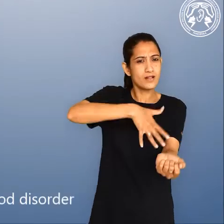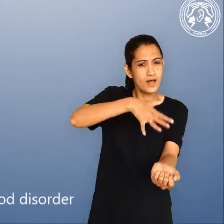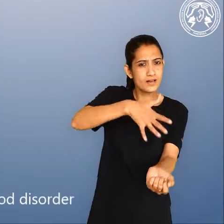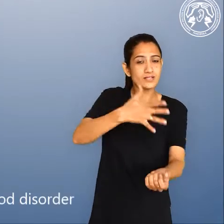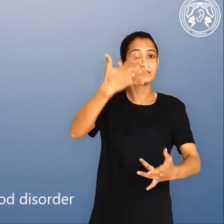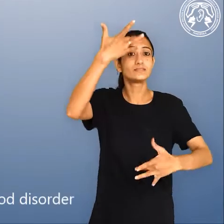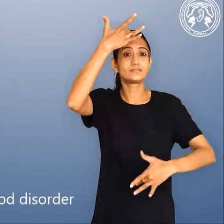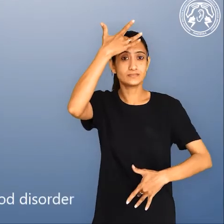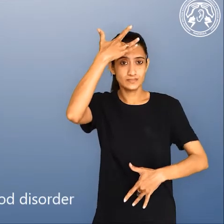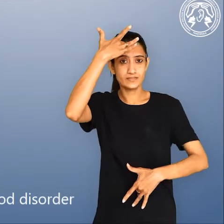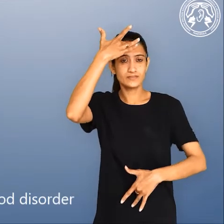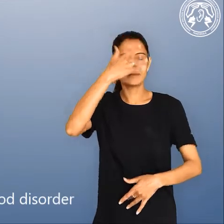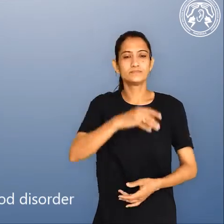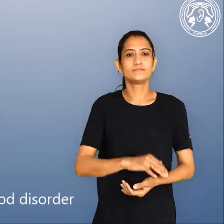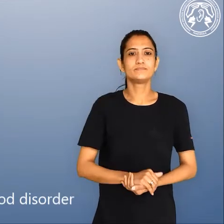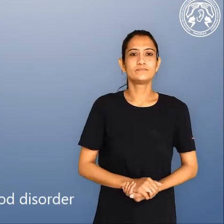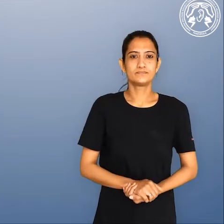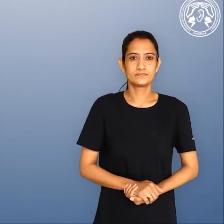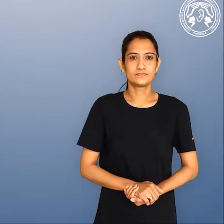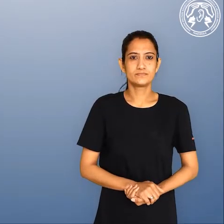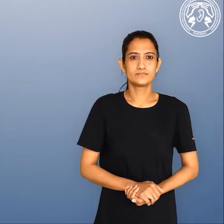B. Blood disorder.